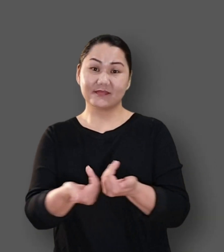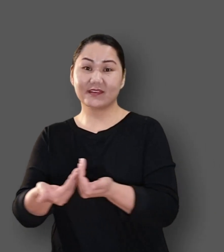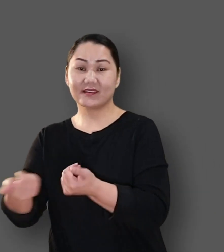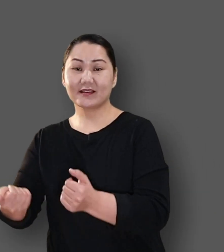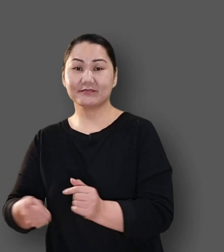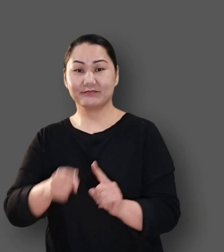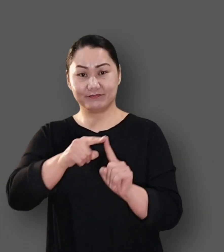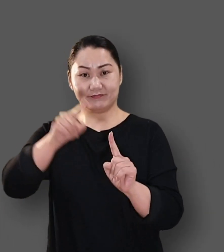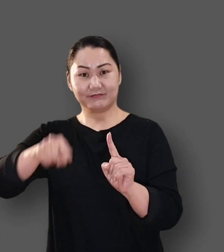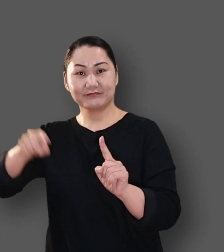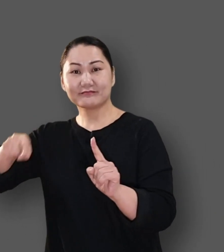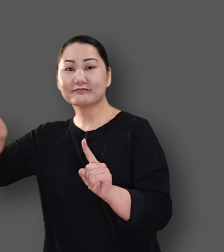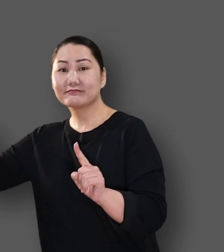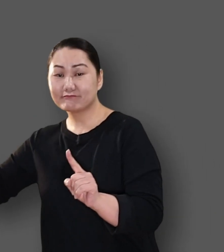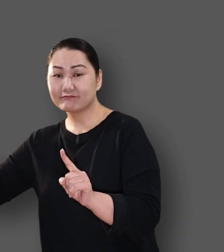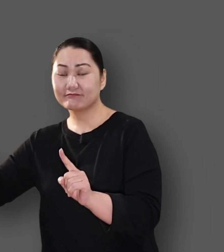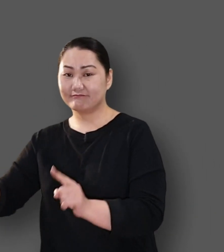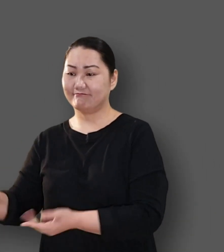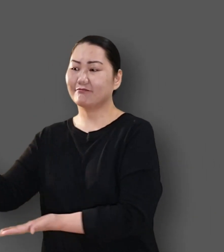Collecting and promoting disaggregated data.